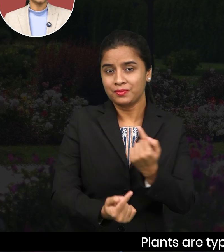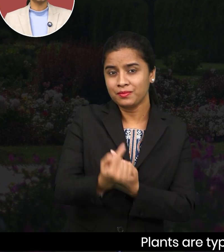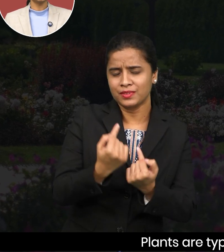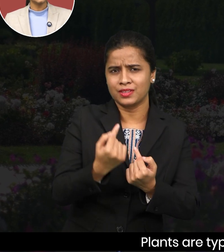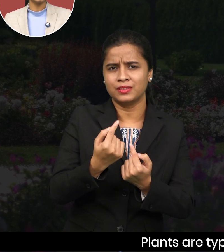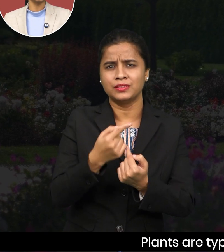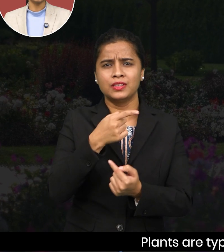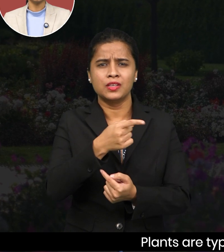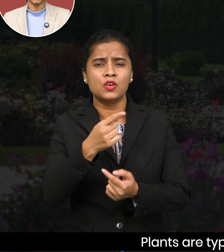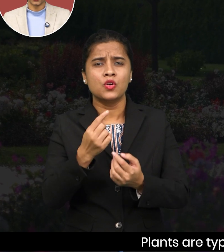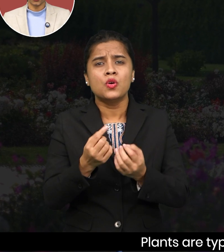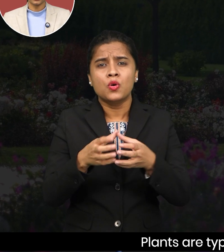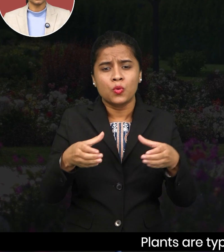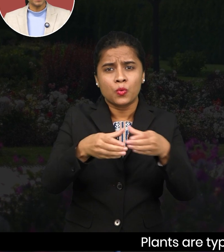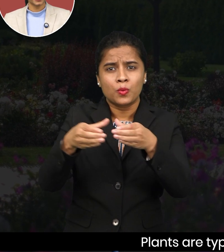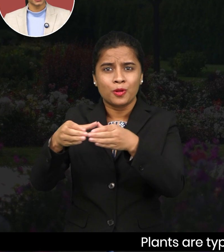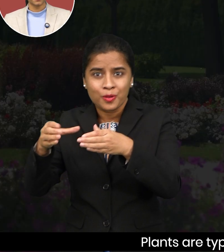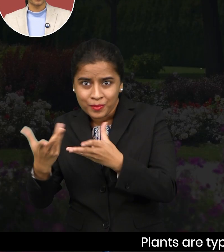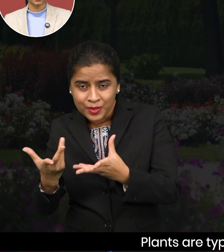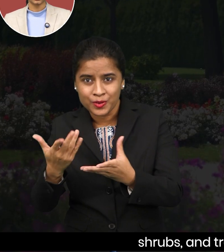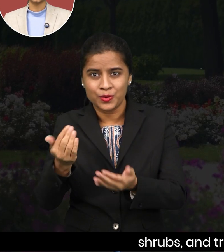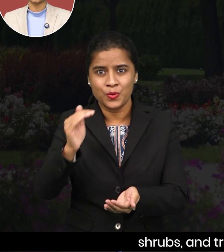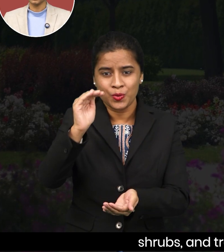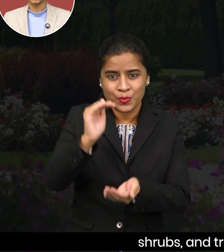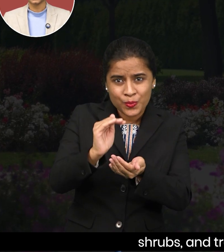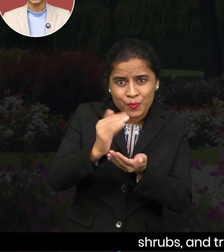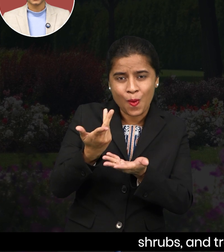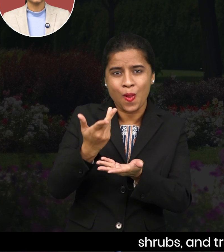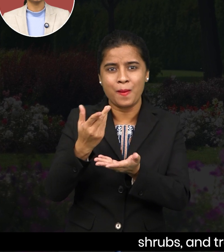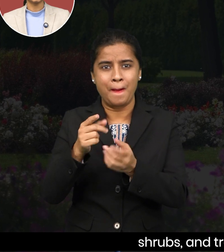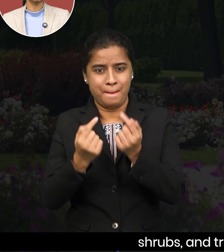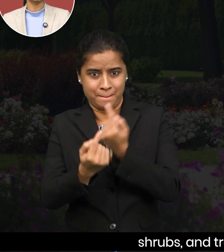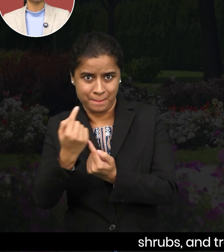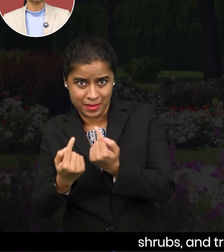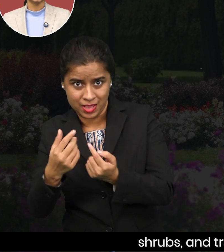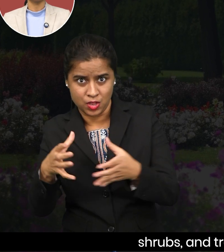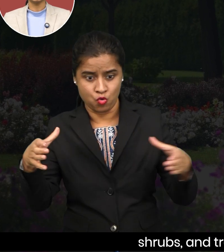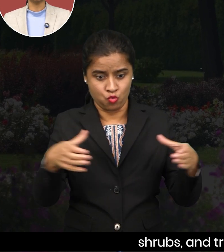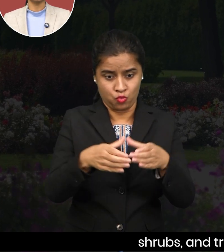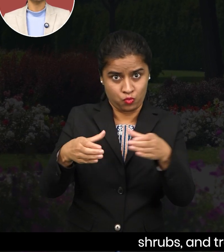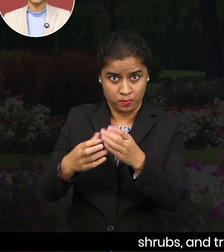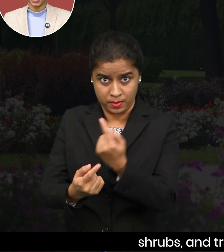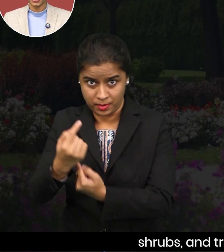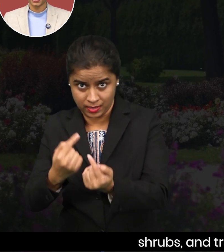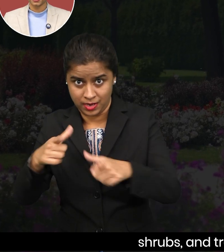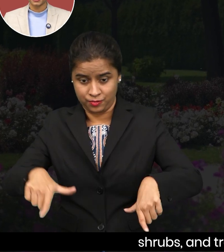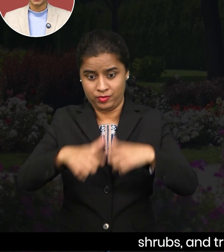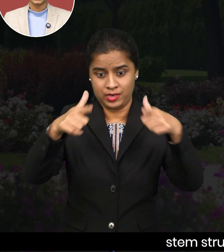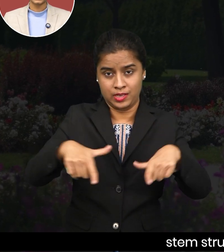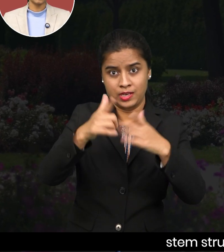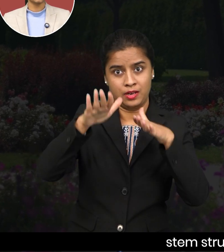Plants are typically grouped into herbs, shrubs, and trees based on their